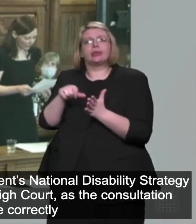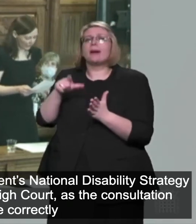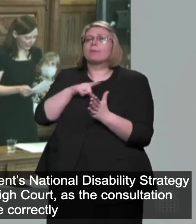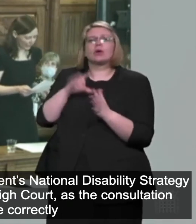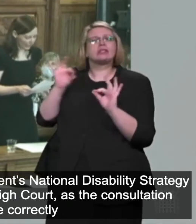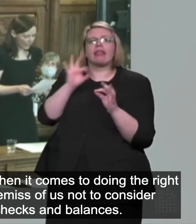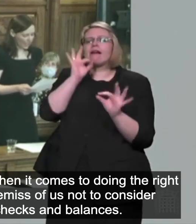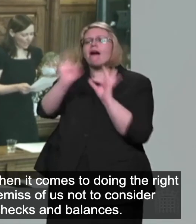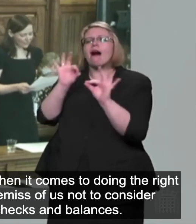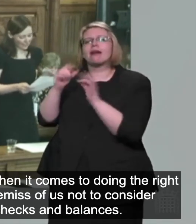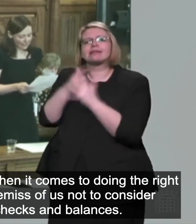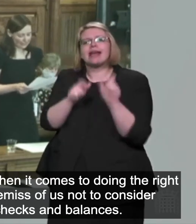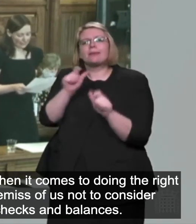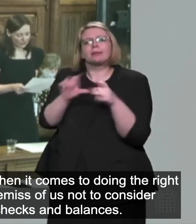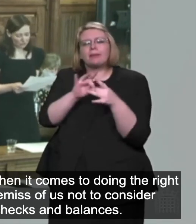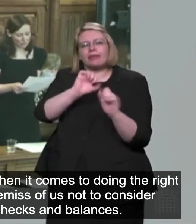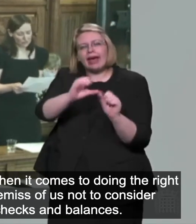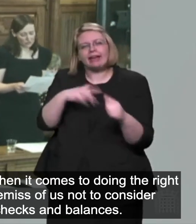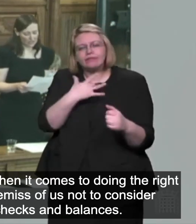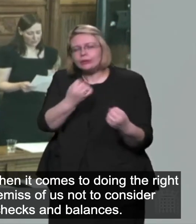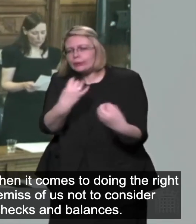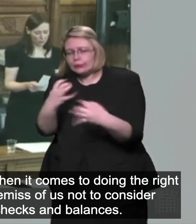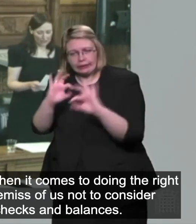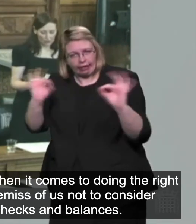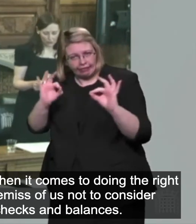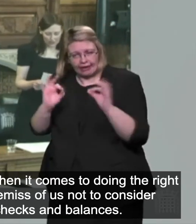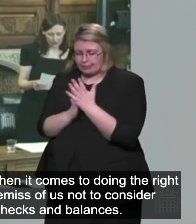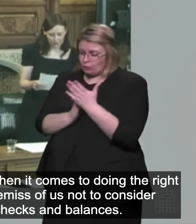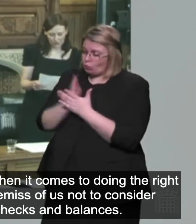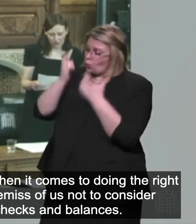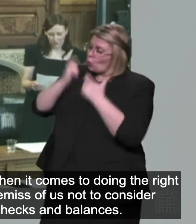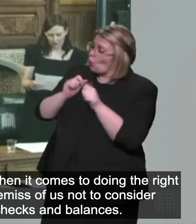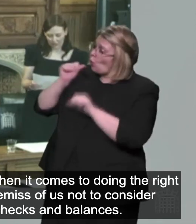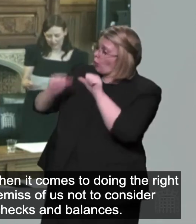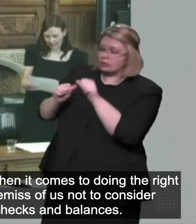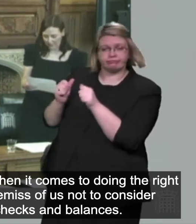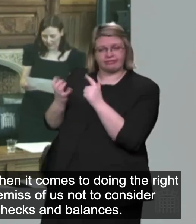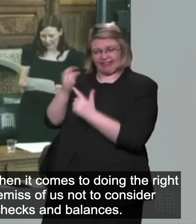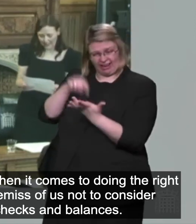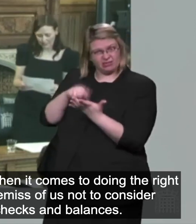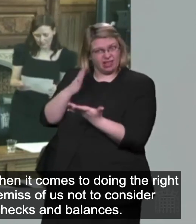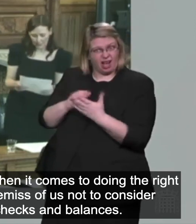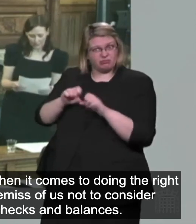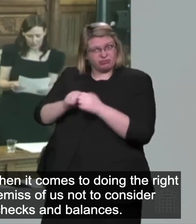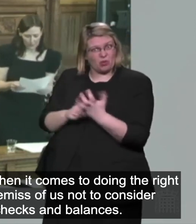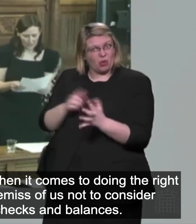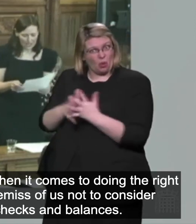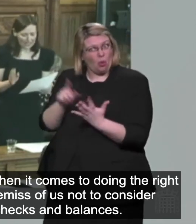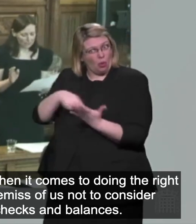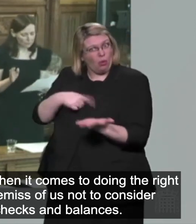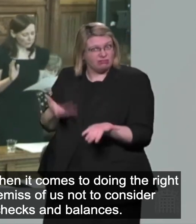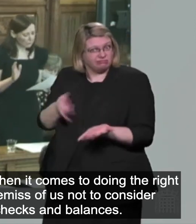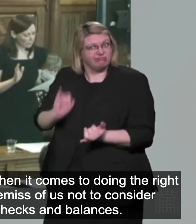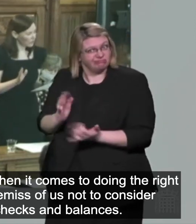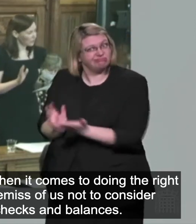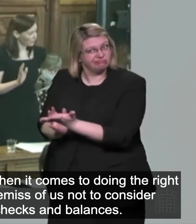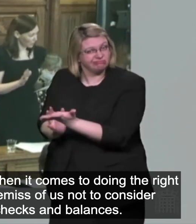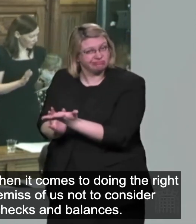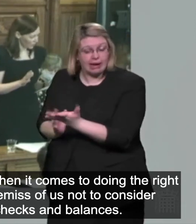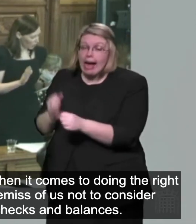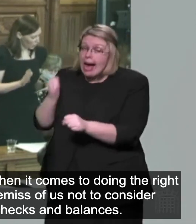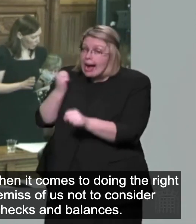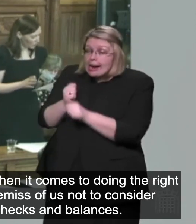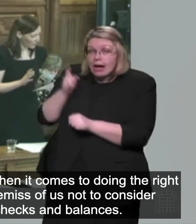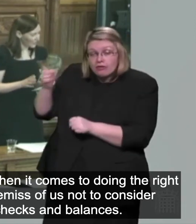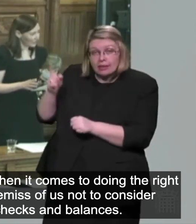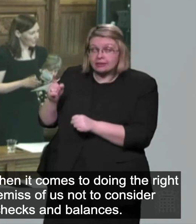engage correctly. And sadly, the government does have a poor record when it comes to doing the right thing by disabled people, and it would be remiss of